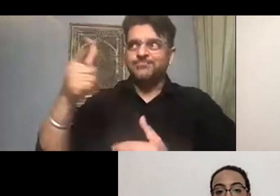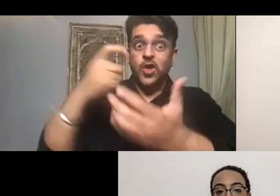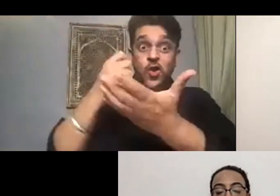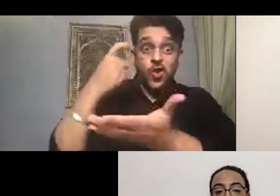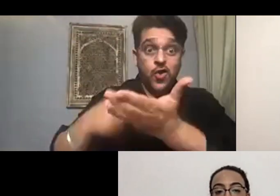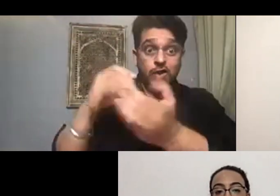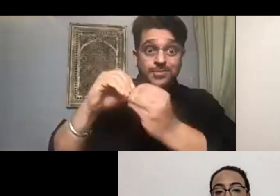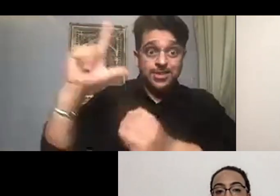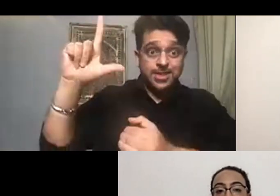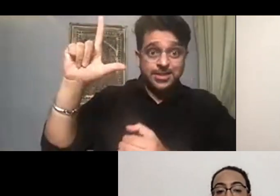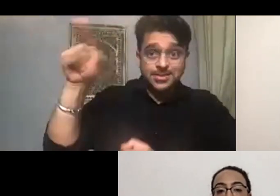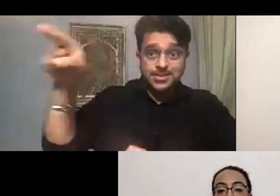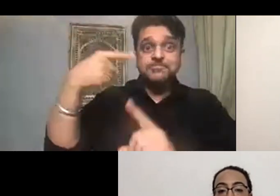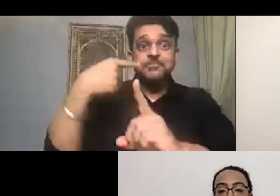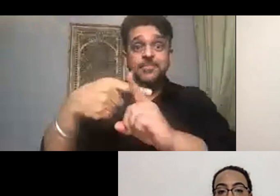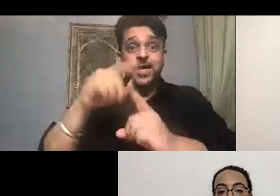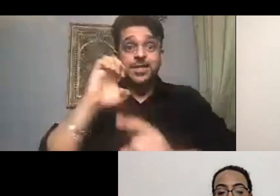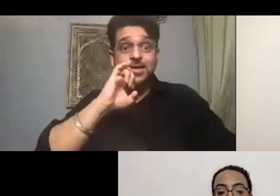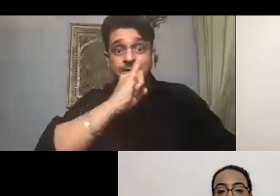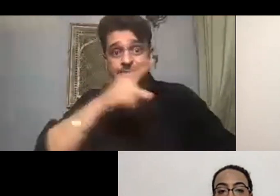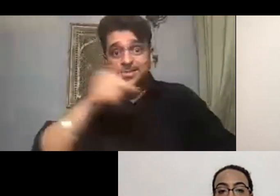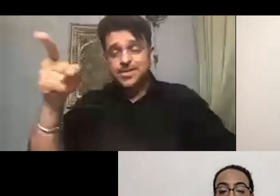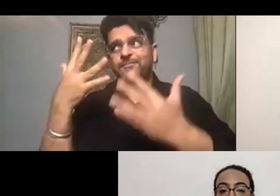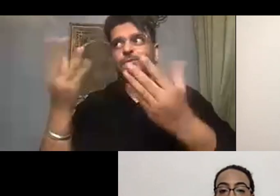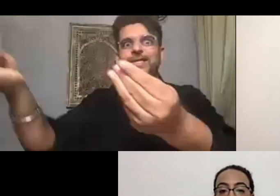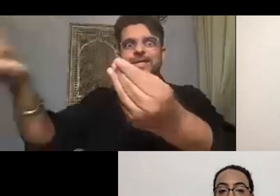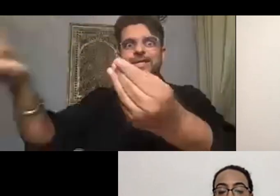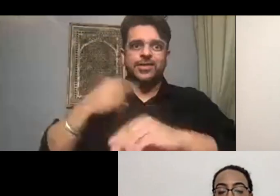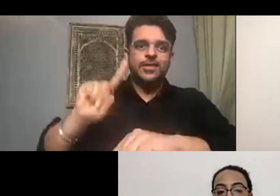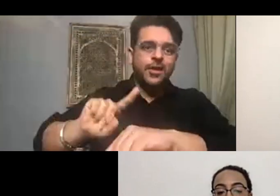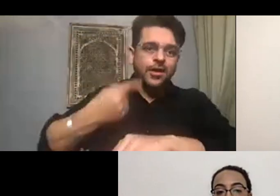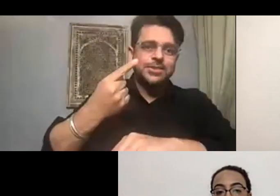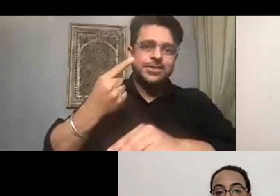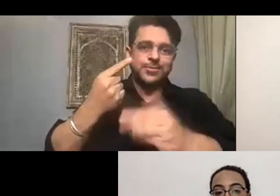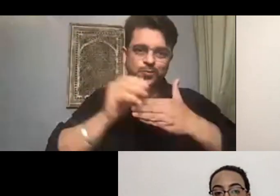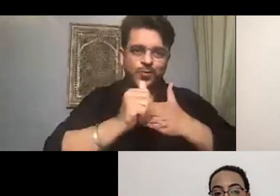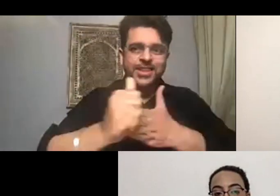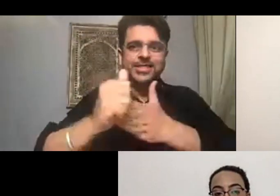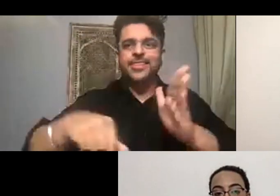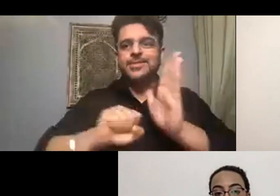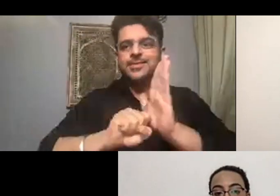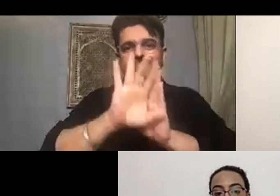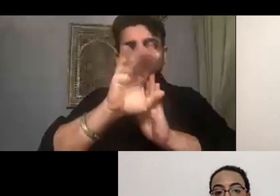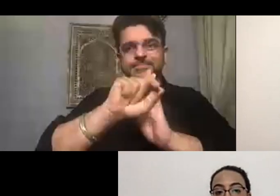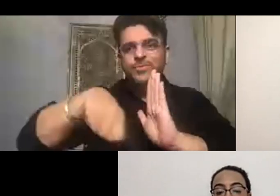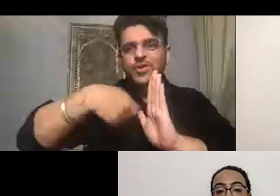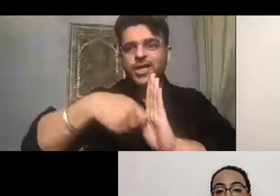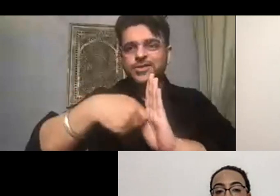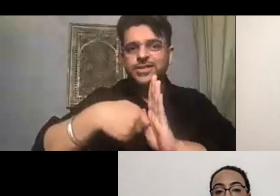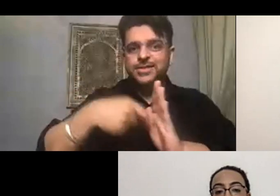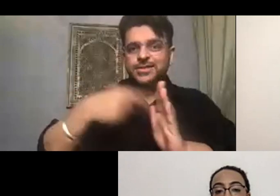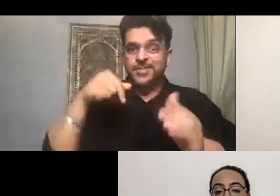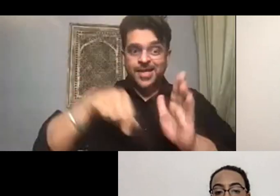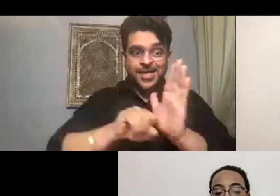all that RBL and Enable India, they have given me the opportunity to lead this Here a